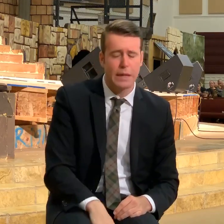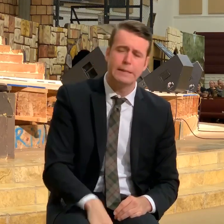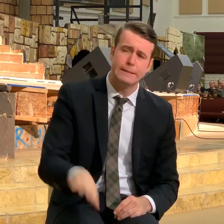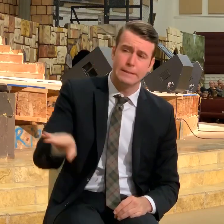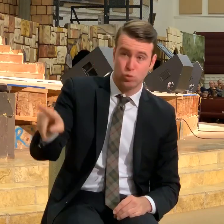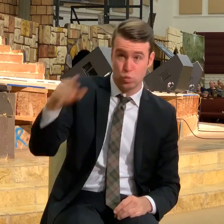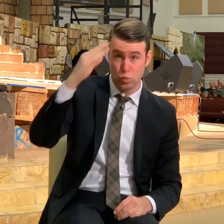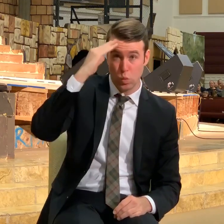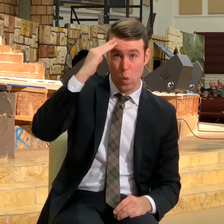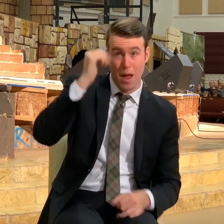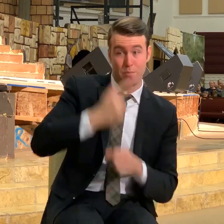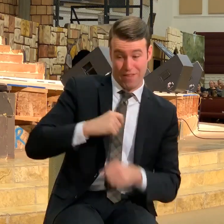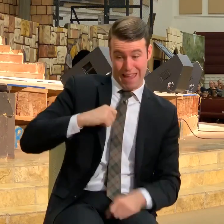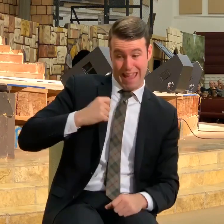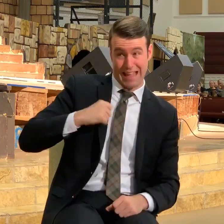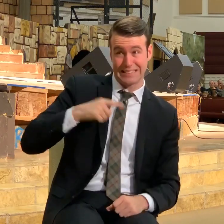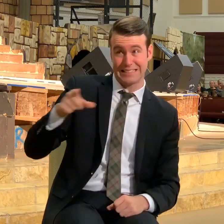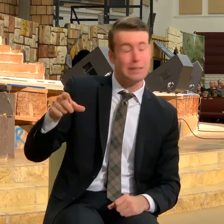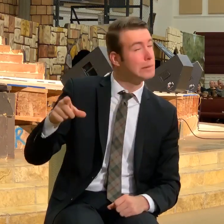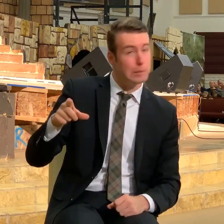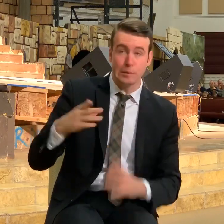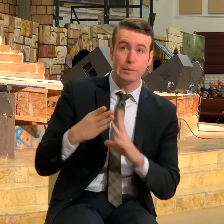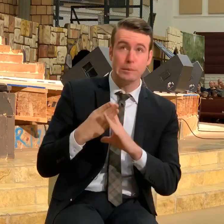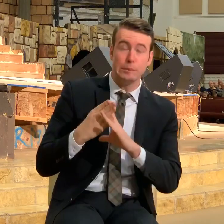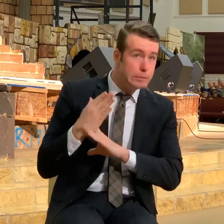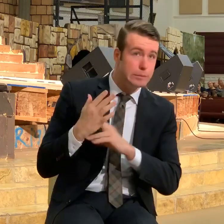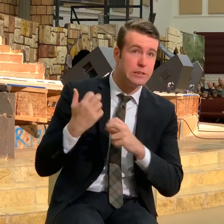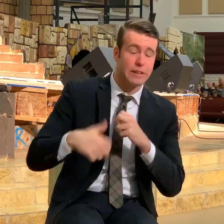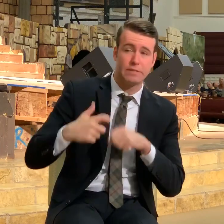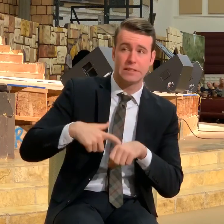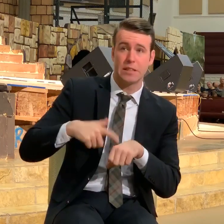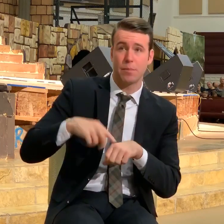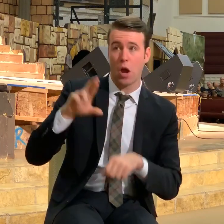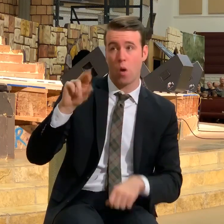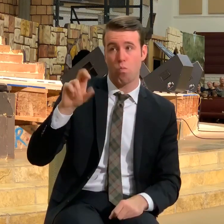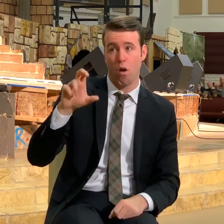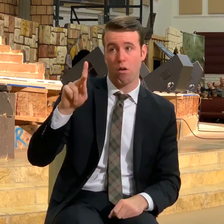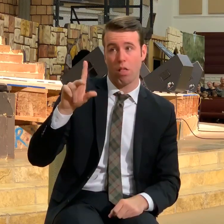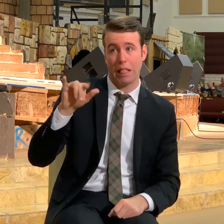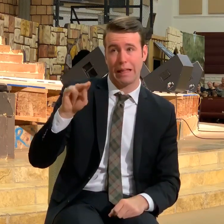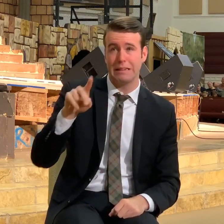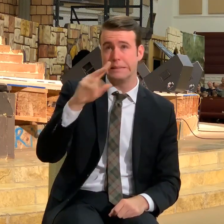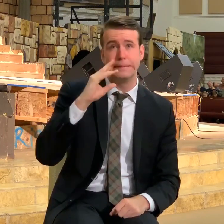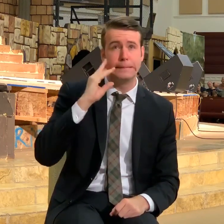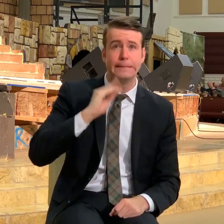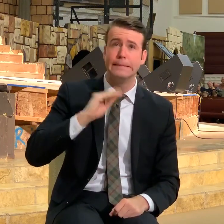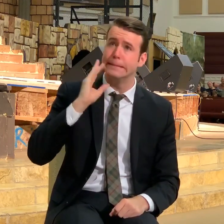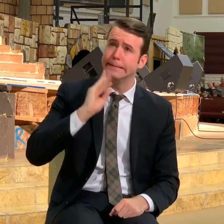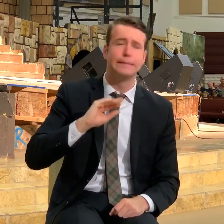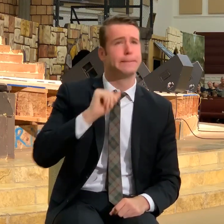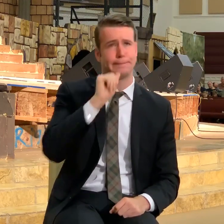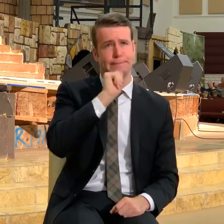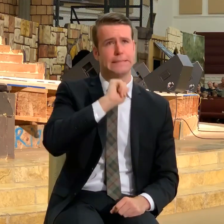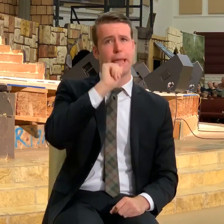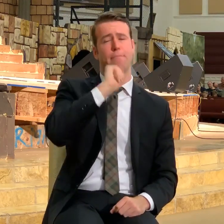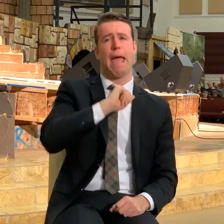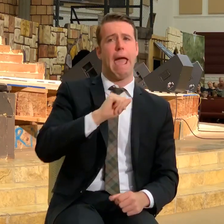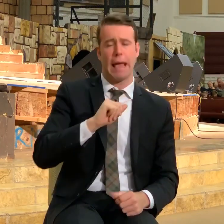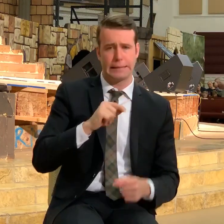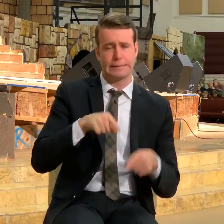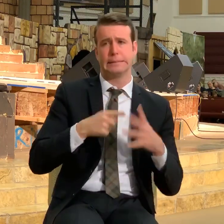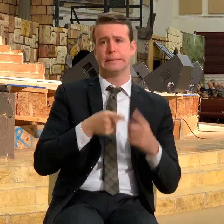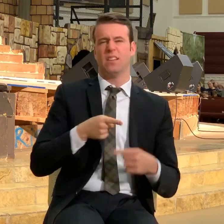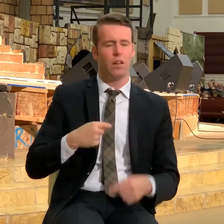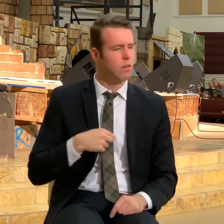You know, brother Anthony's really been going through it at Rockland. They've experienced some setbacks.